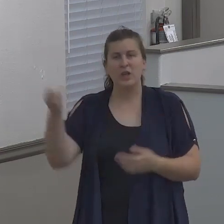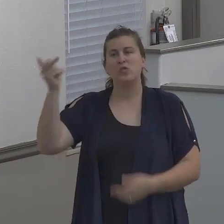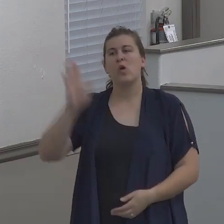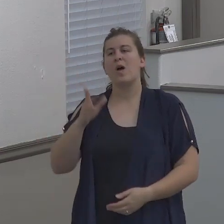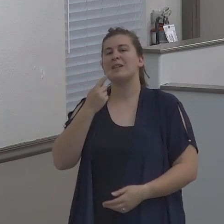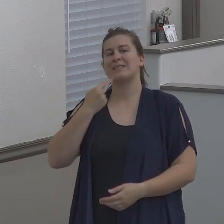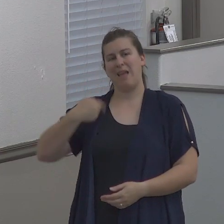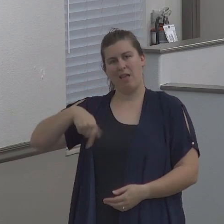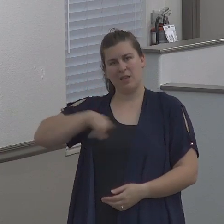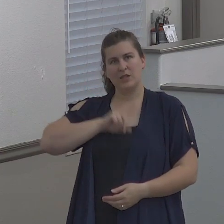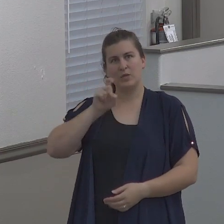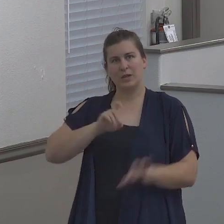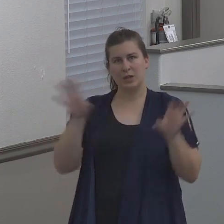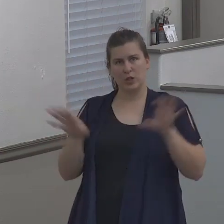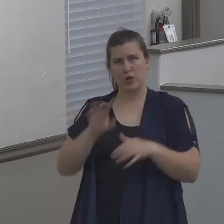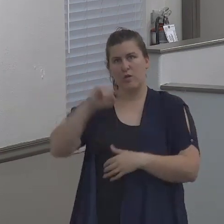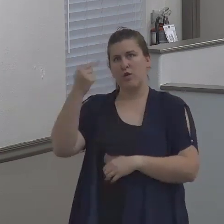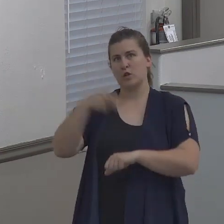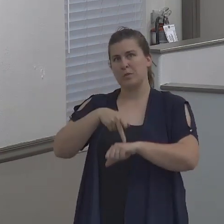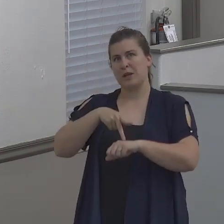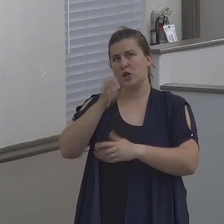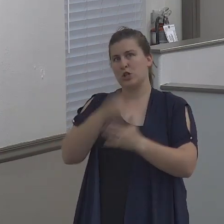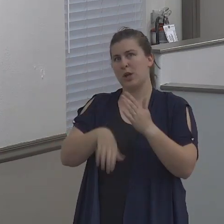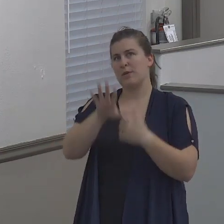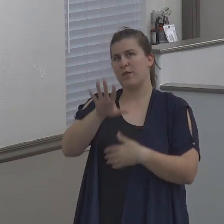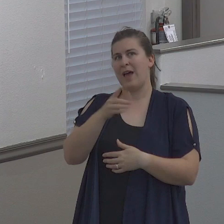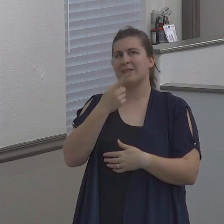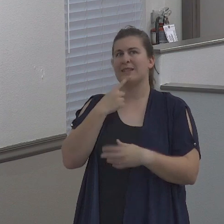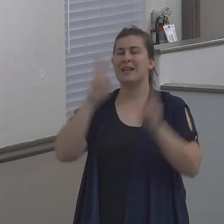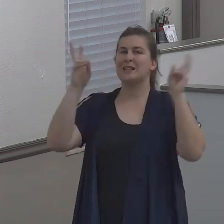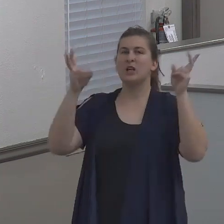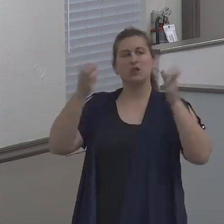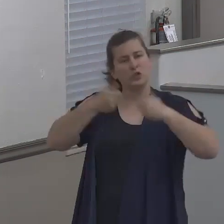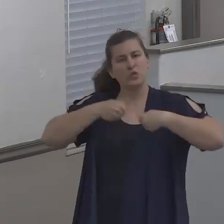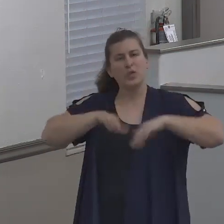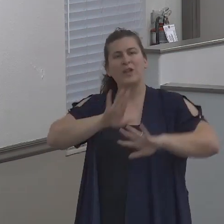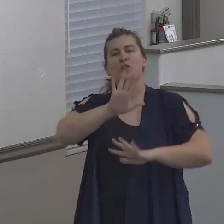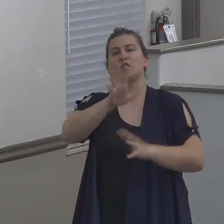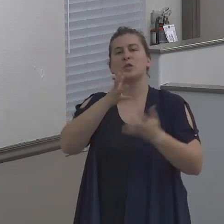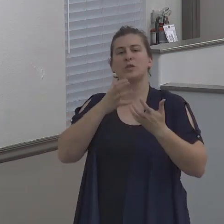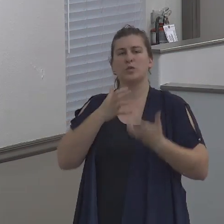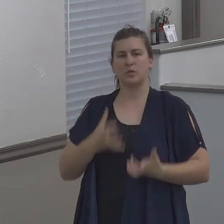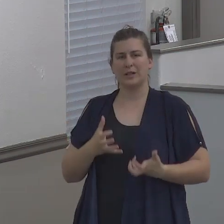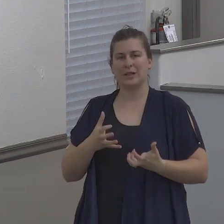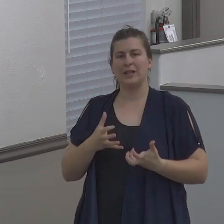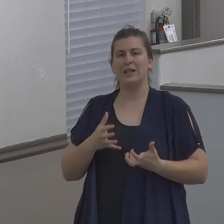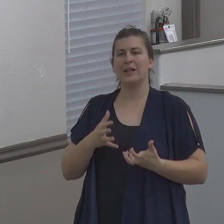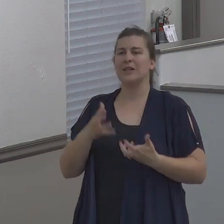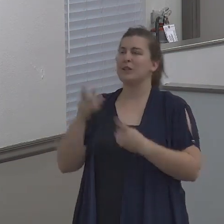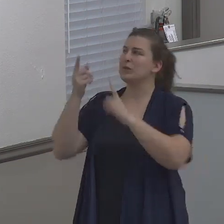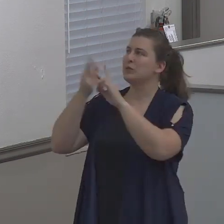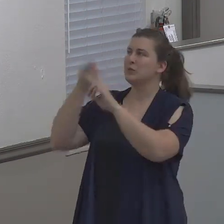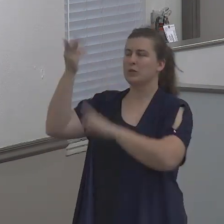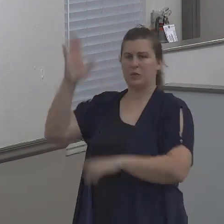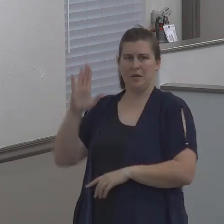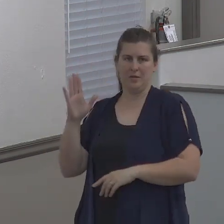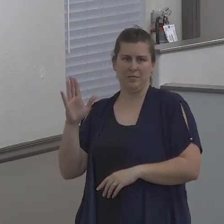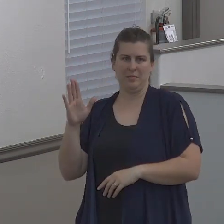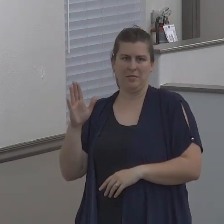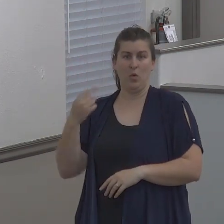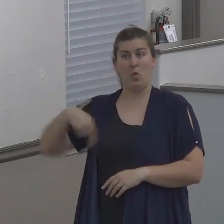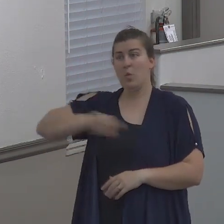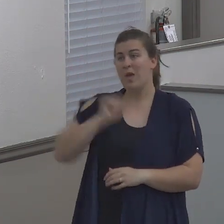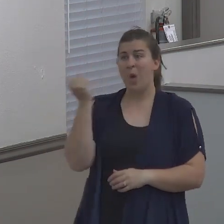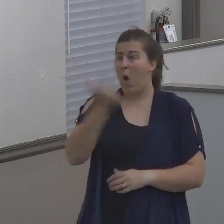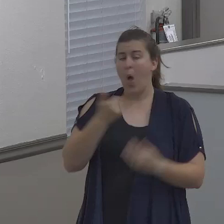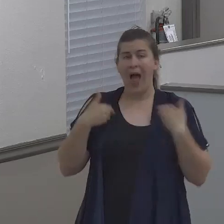Well, there's some things that God tells us to do right here in 1 Peter chapter 5. The first one is surrender your will to God.